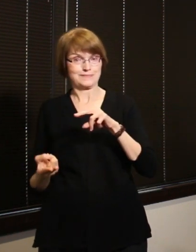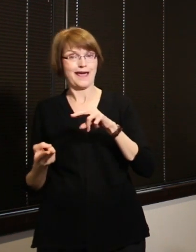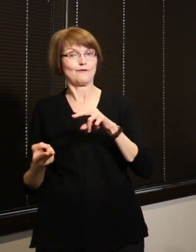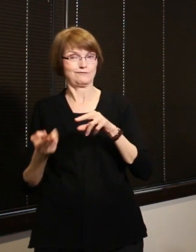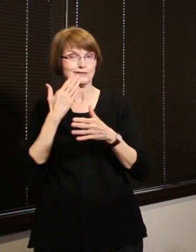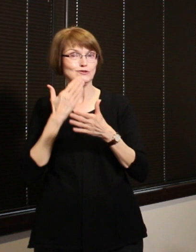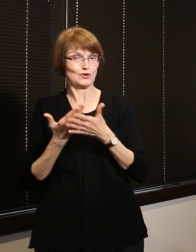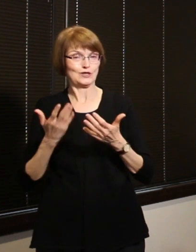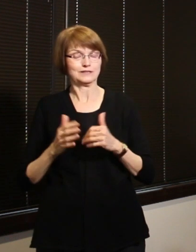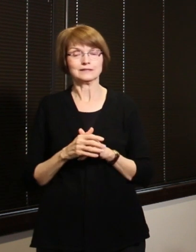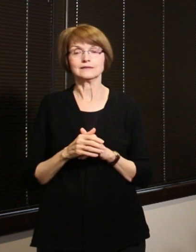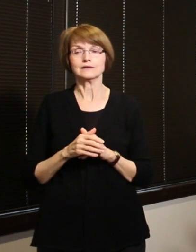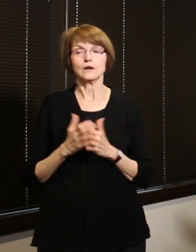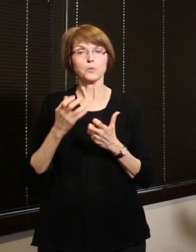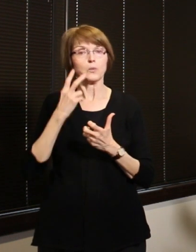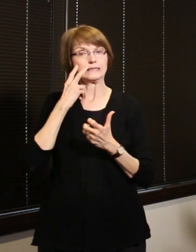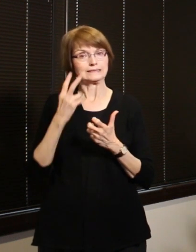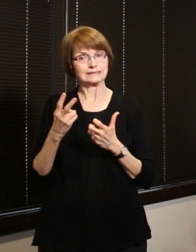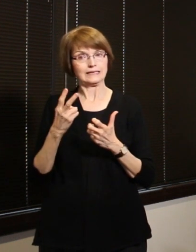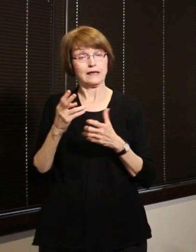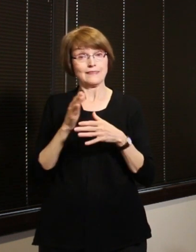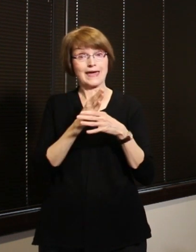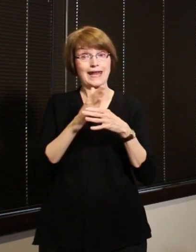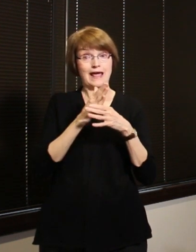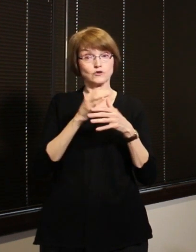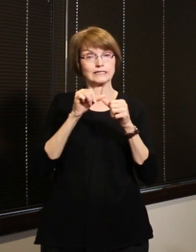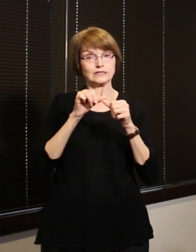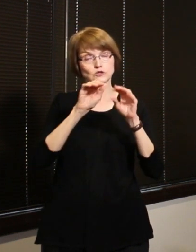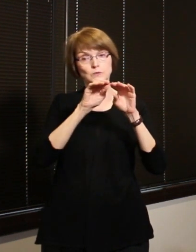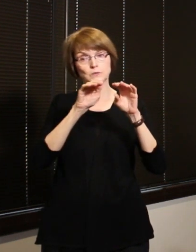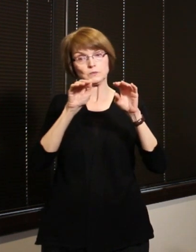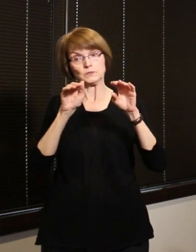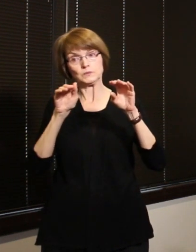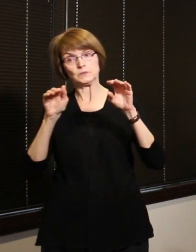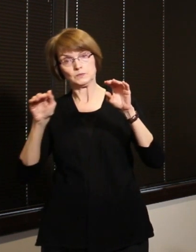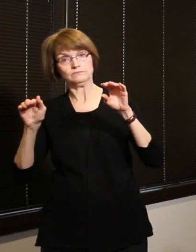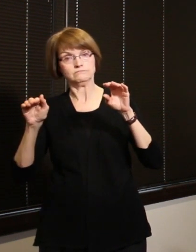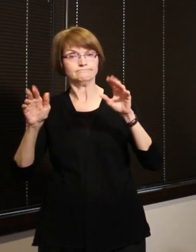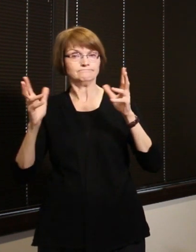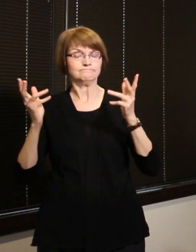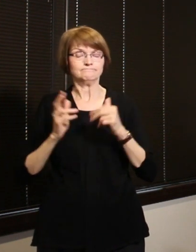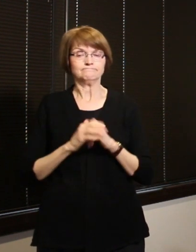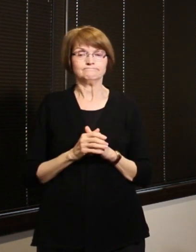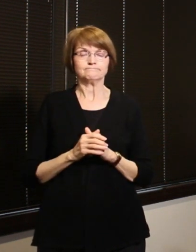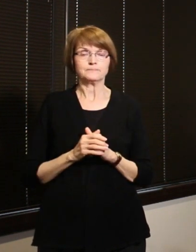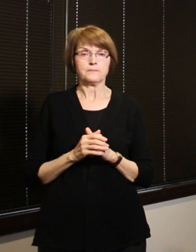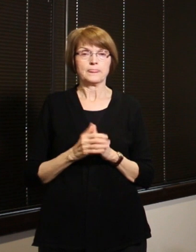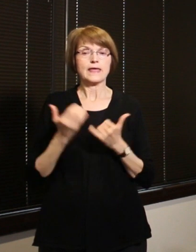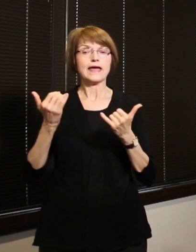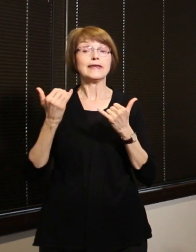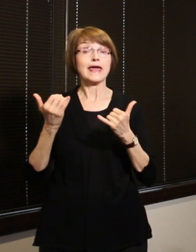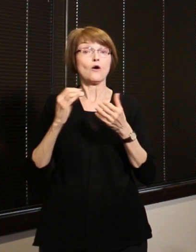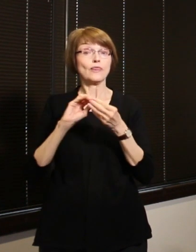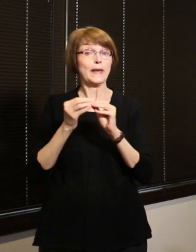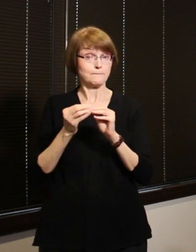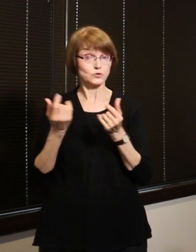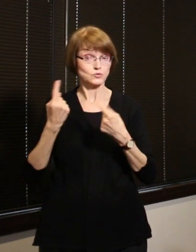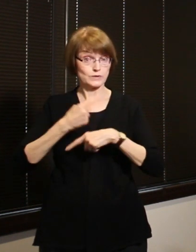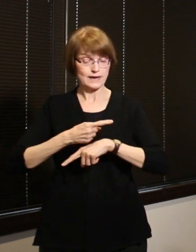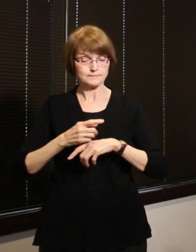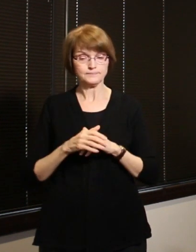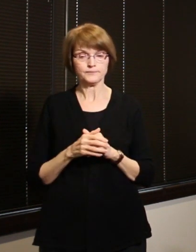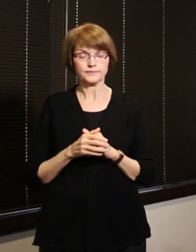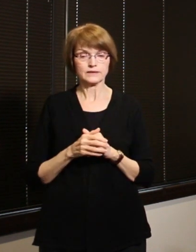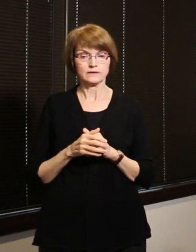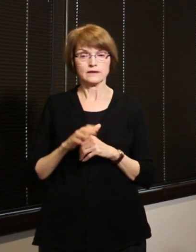And we want to see this moving average continue to drop going forward. So let's get to our numbers now. We